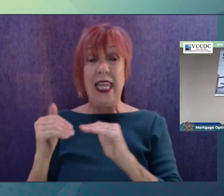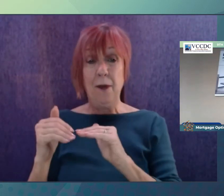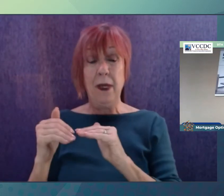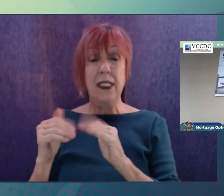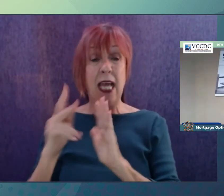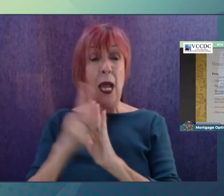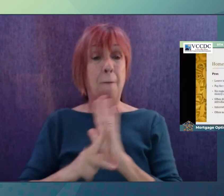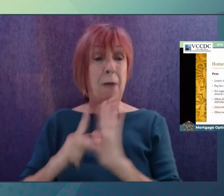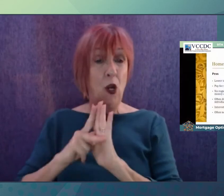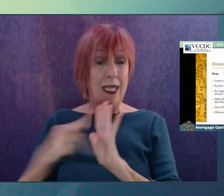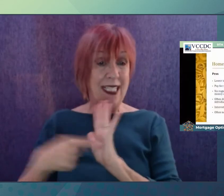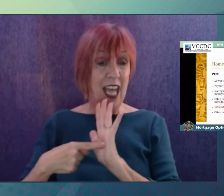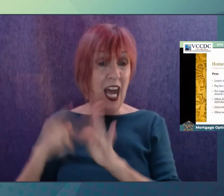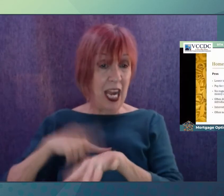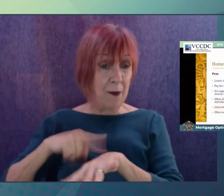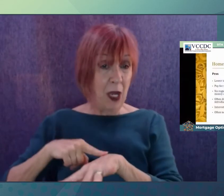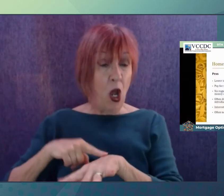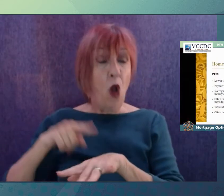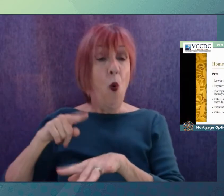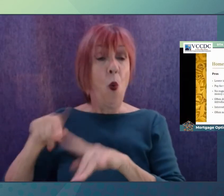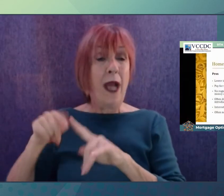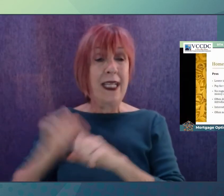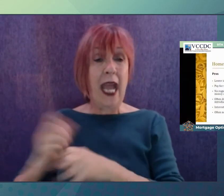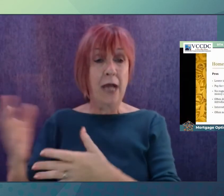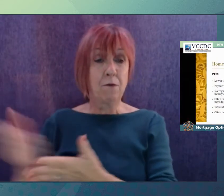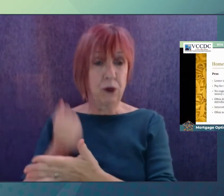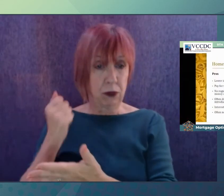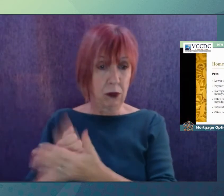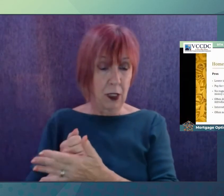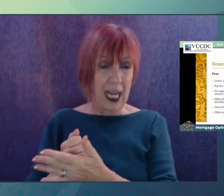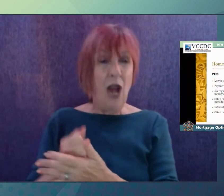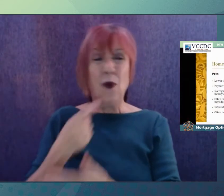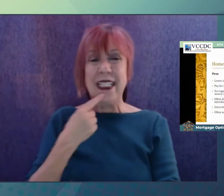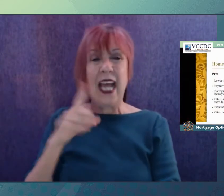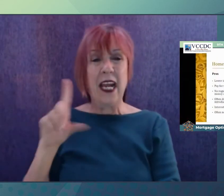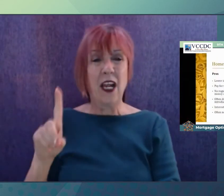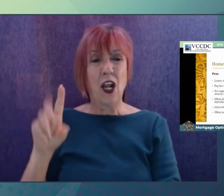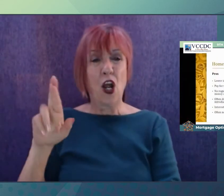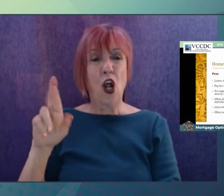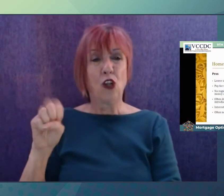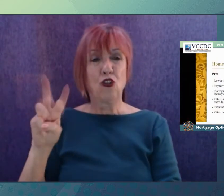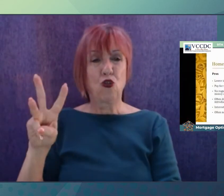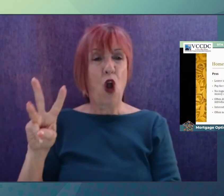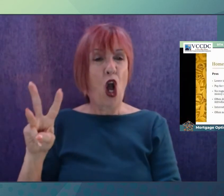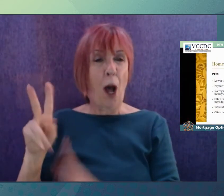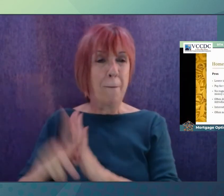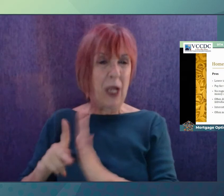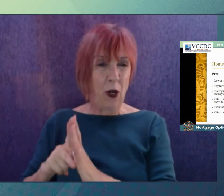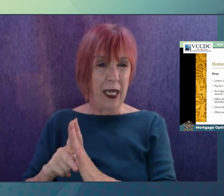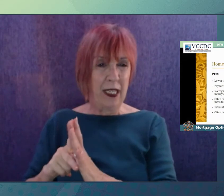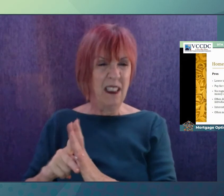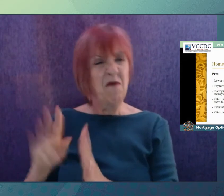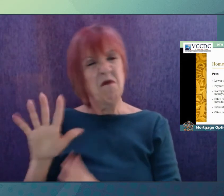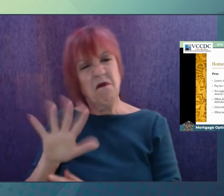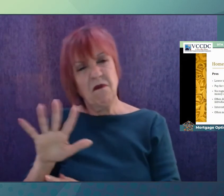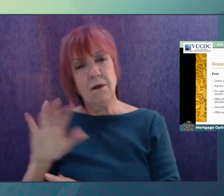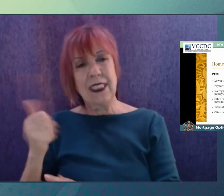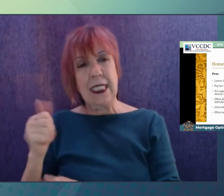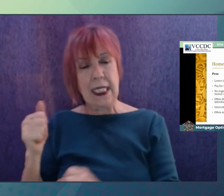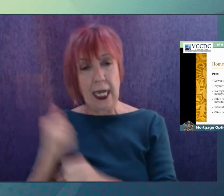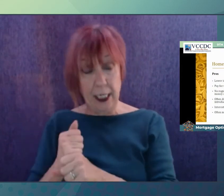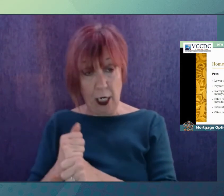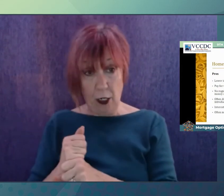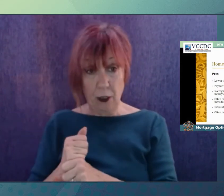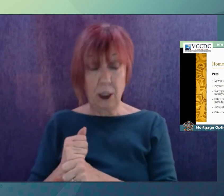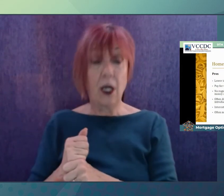cannot access any further funds. The withdrawal period is referred as draw period, which is typically for 10 years. There can be fees associated